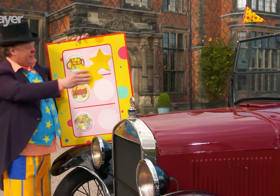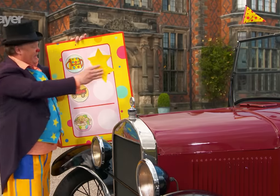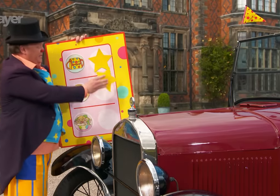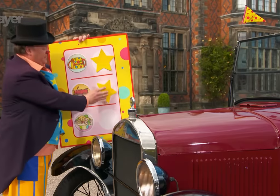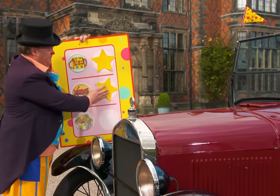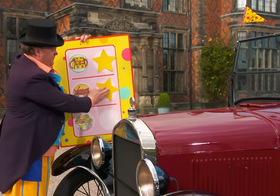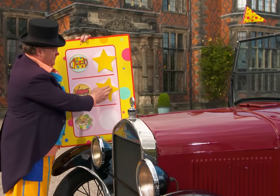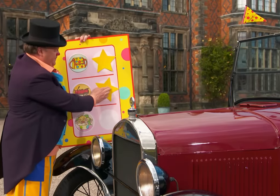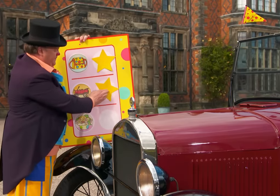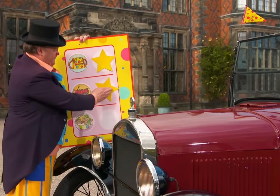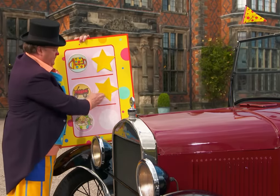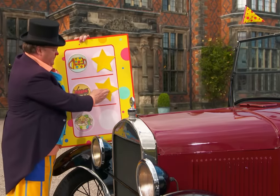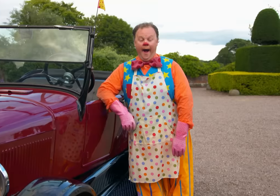think. Yay, you did it!